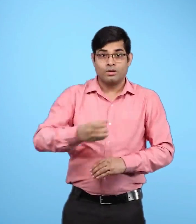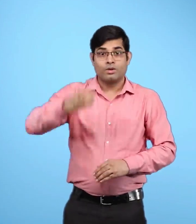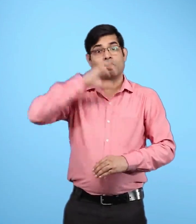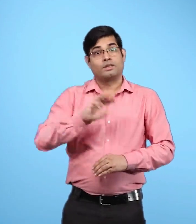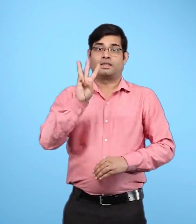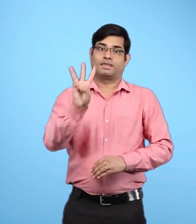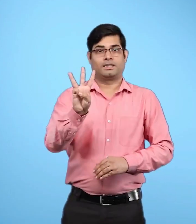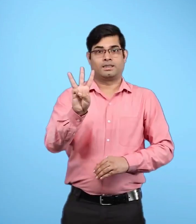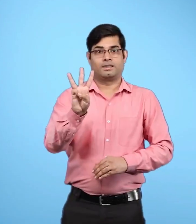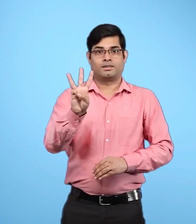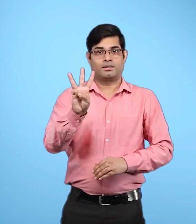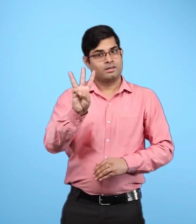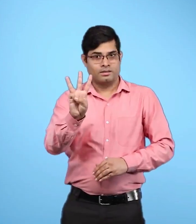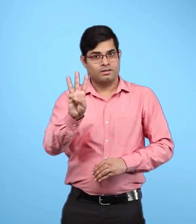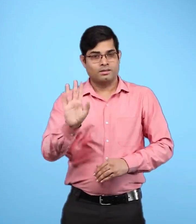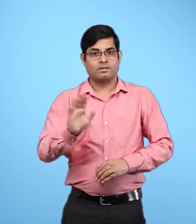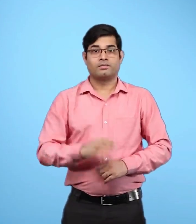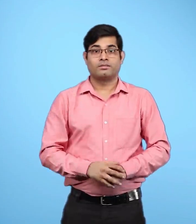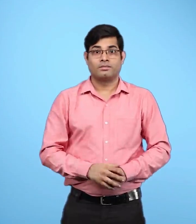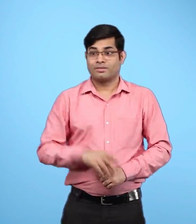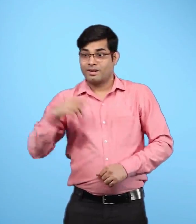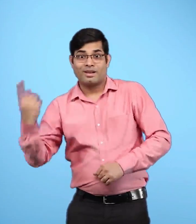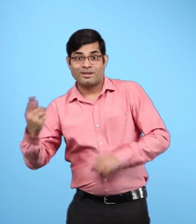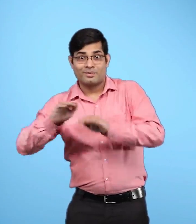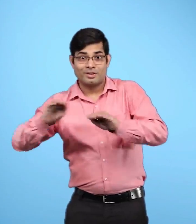than children who drink 2 glasses of water.